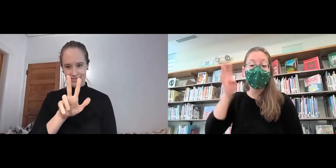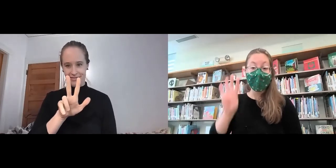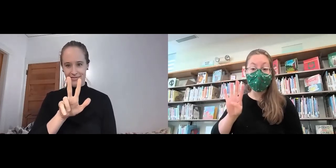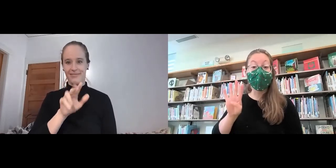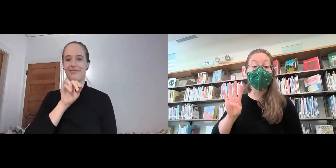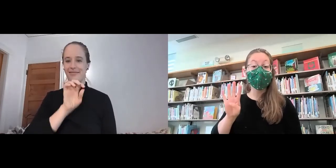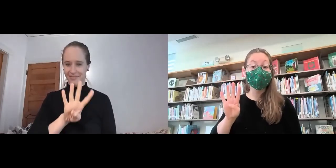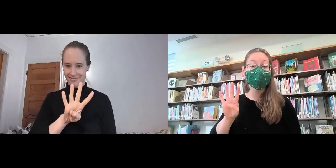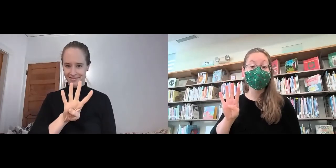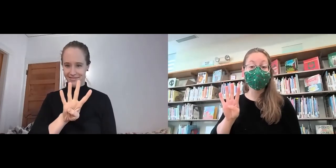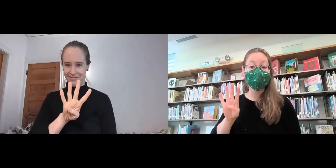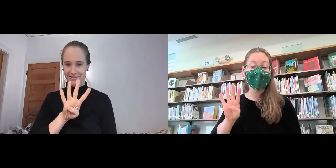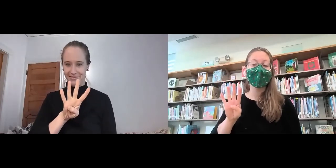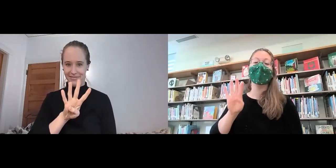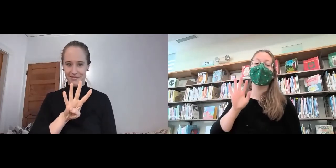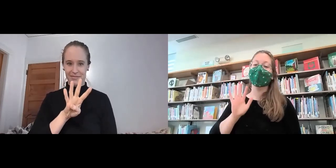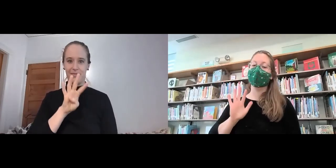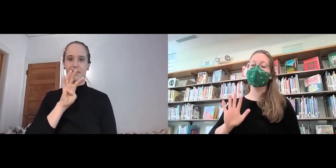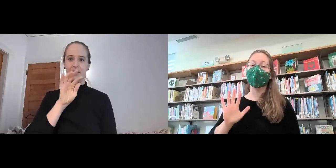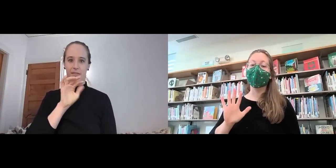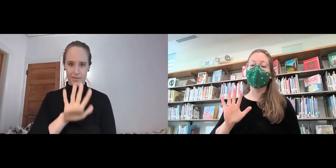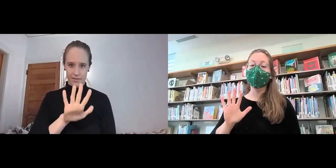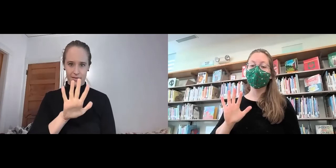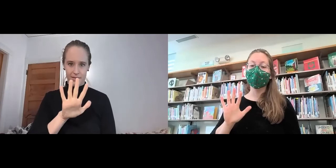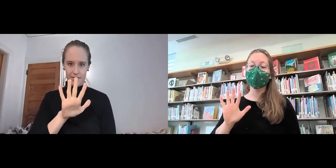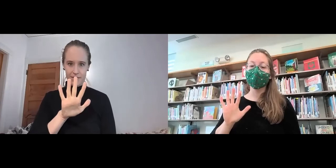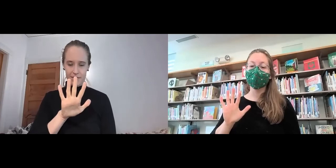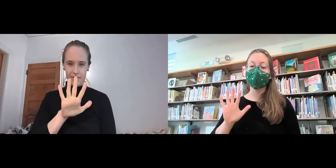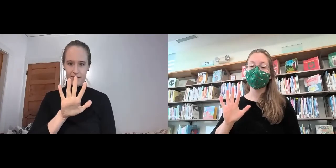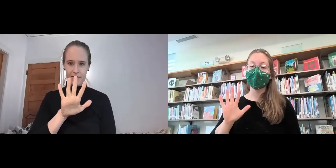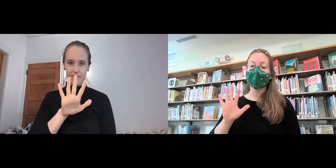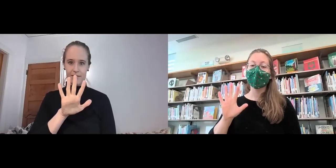do 4 and 5.